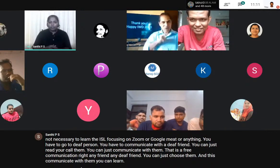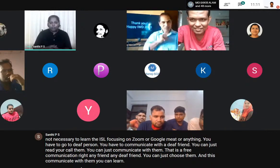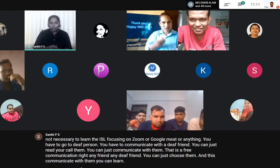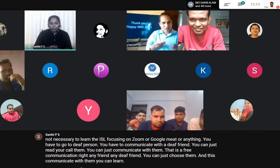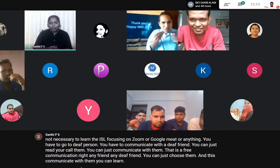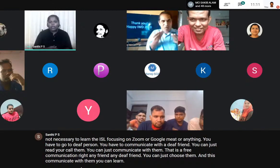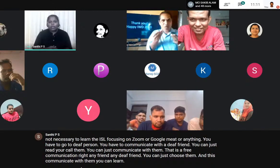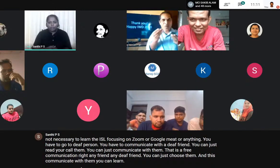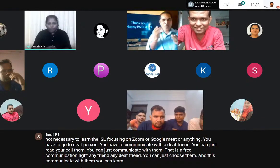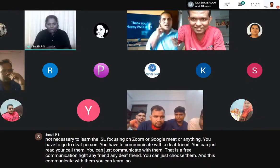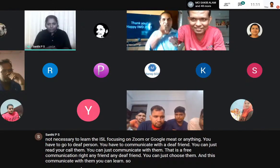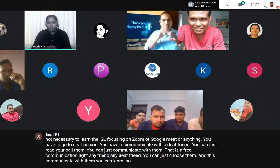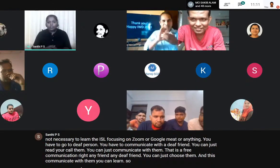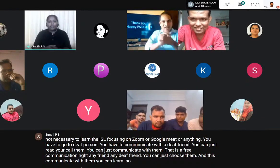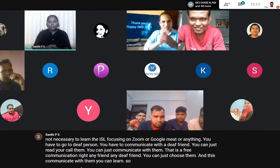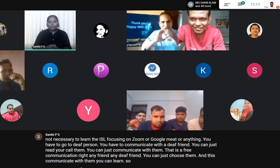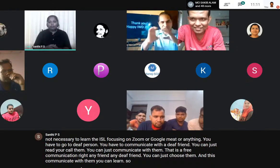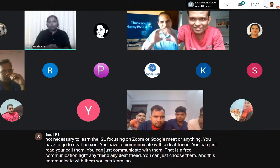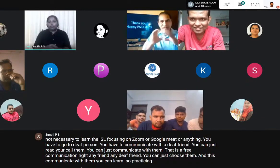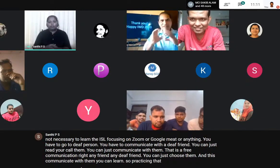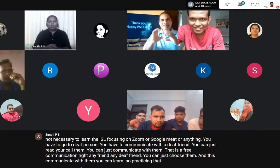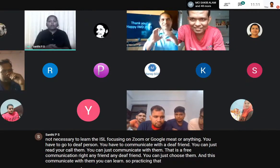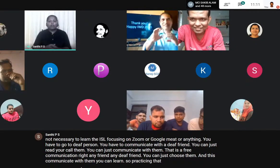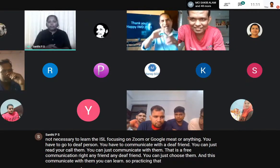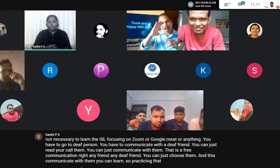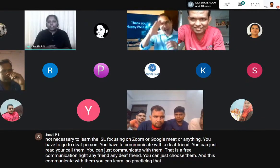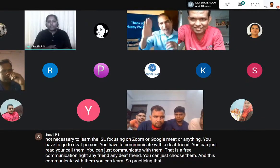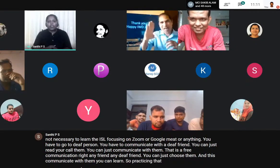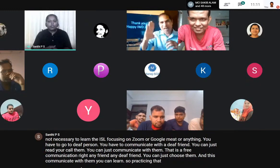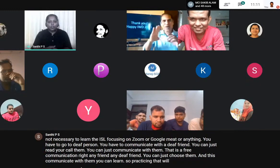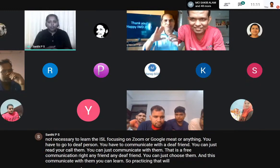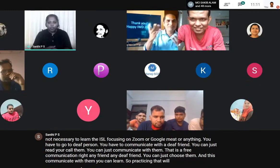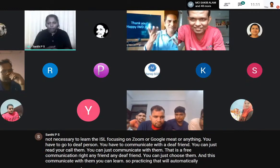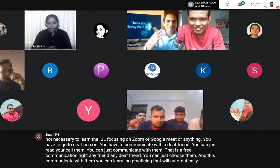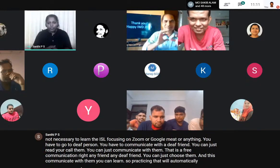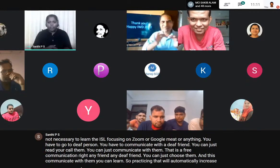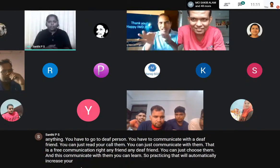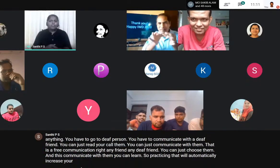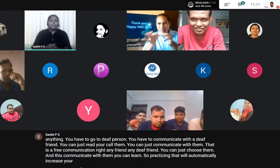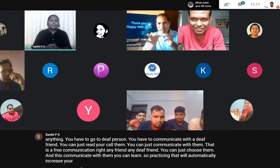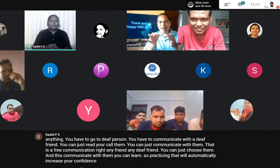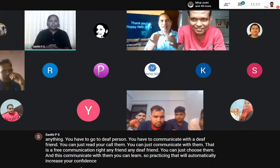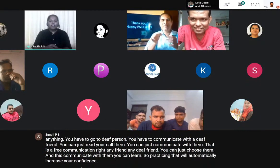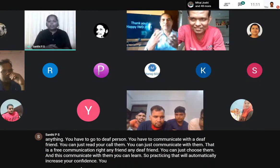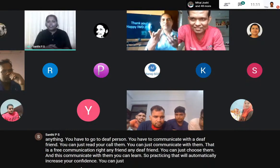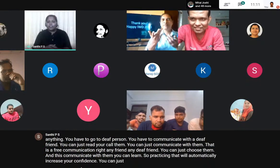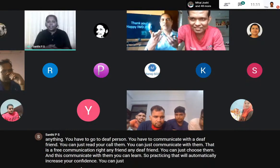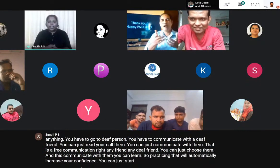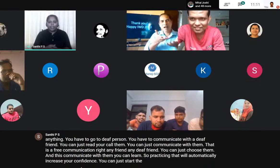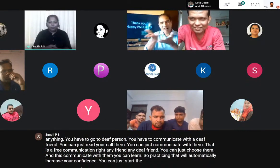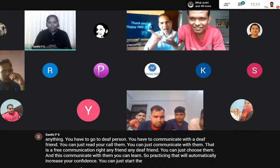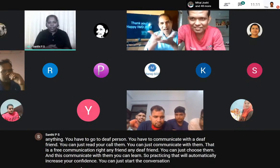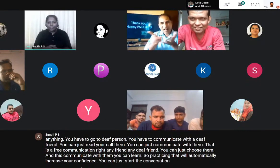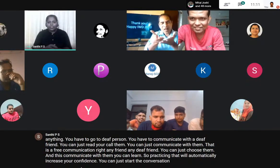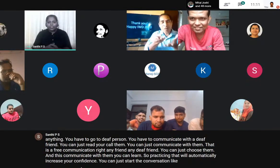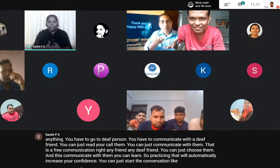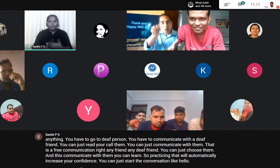So practicing that will automatically increase your confidence. You can just start the conversation like hello, hi. Then you can